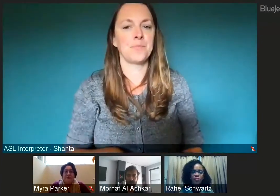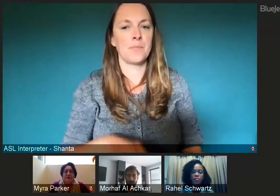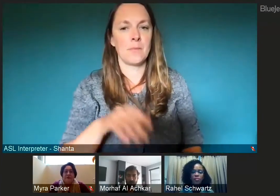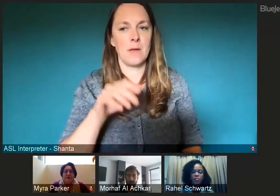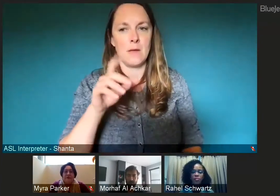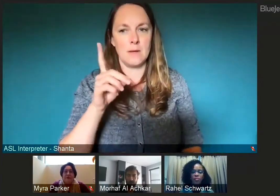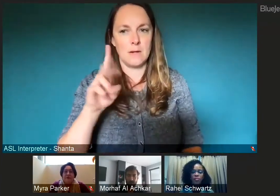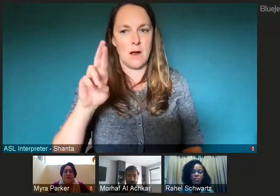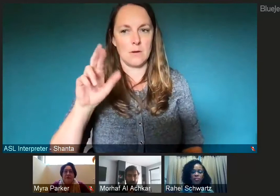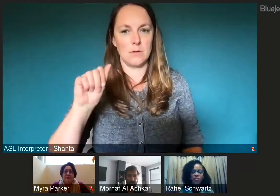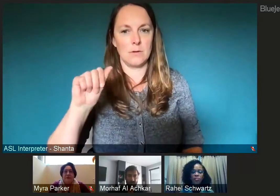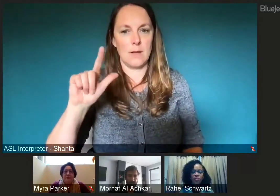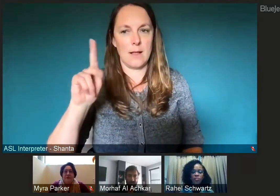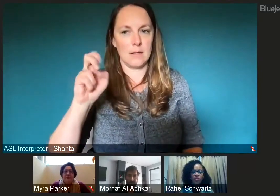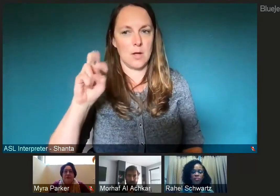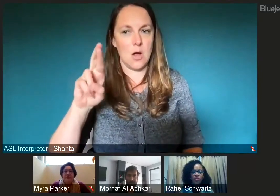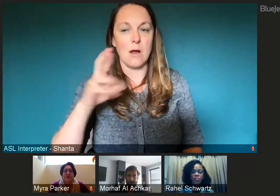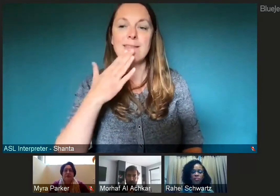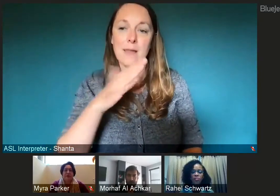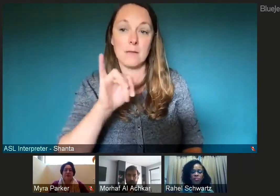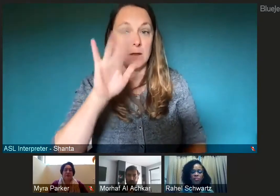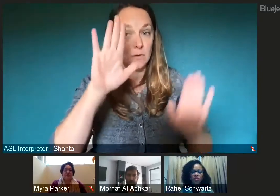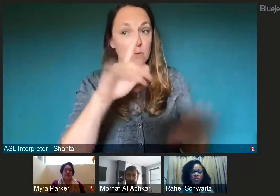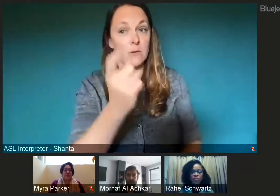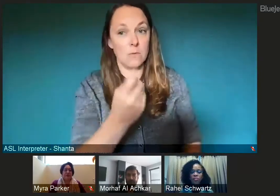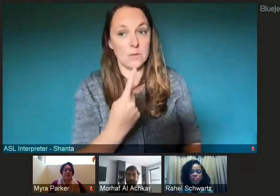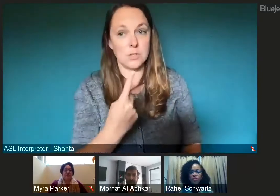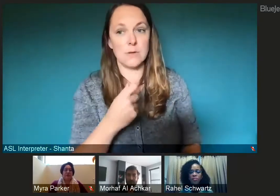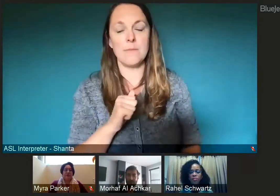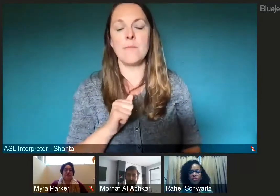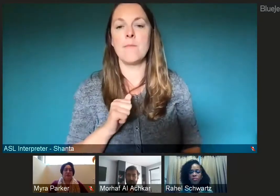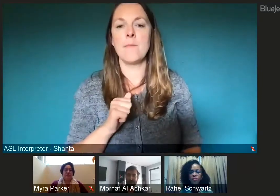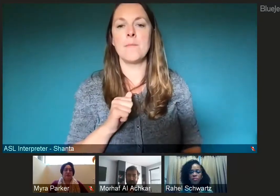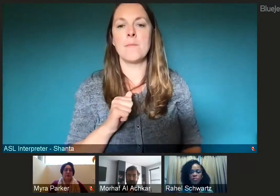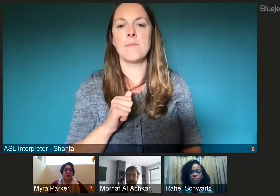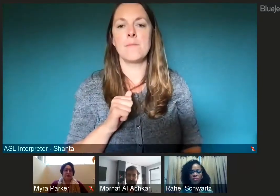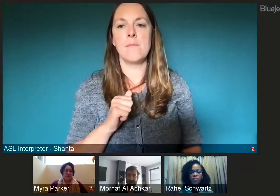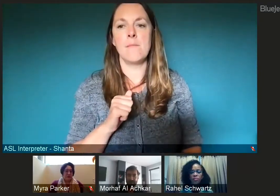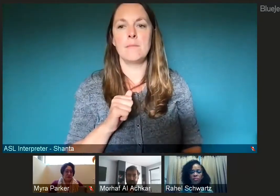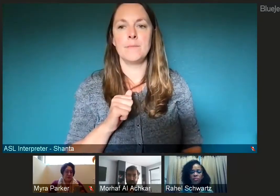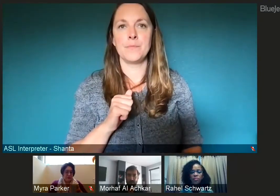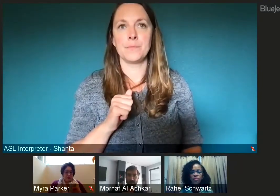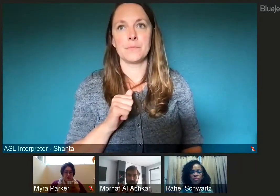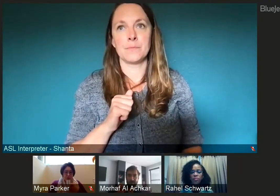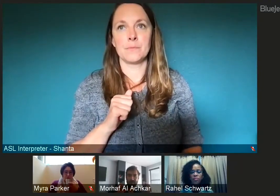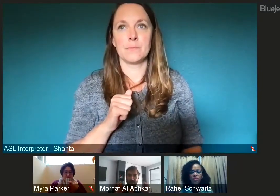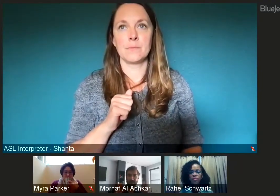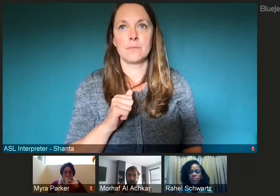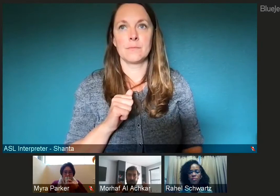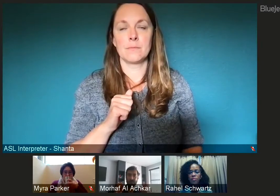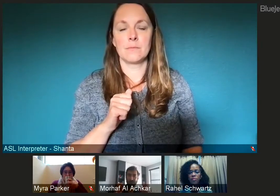Yeah, thank you for this. Is a really good question. The assumption, obviously, is that a person has a